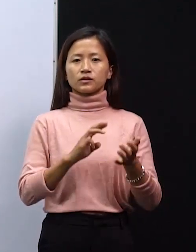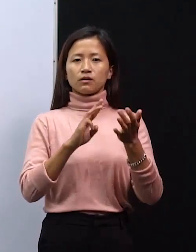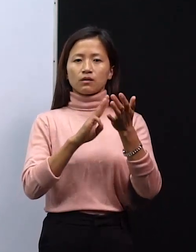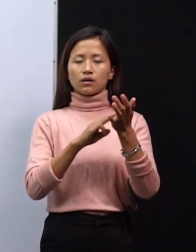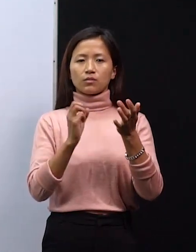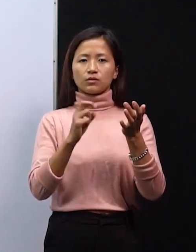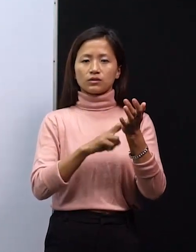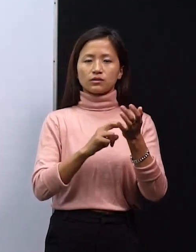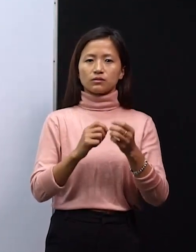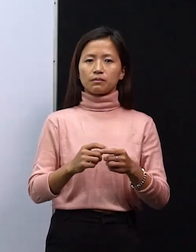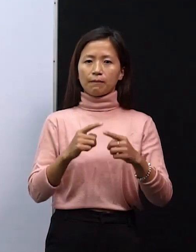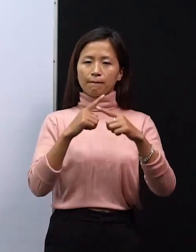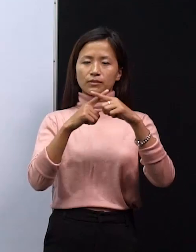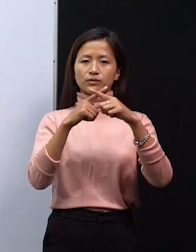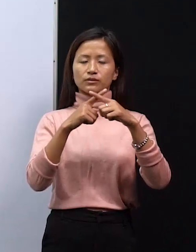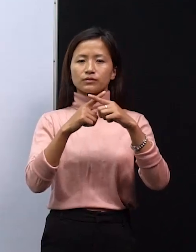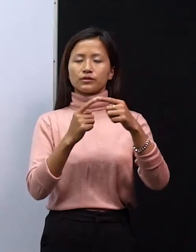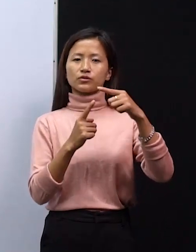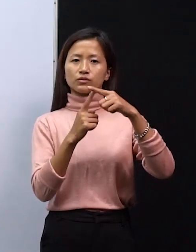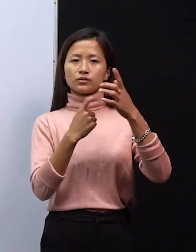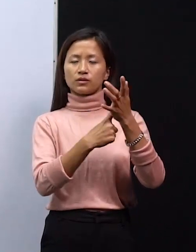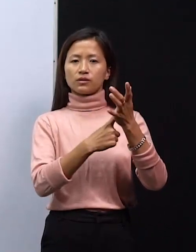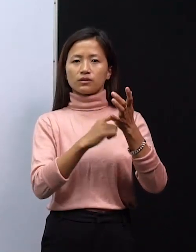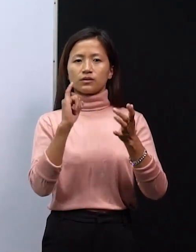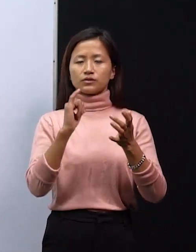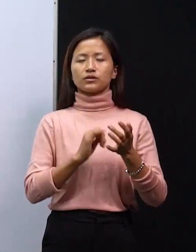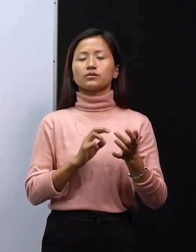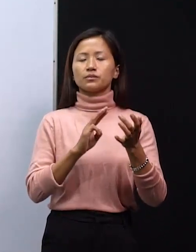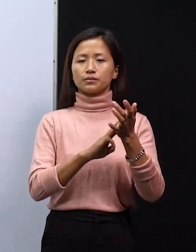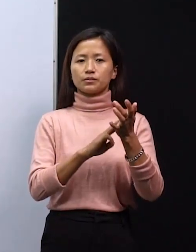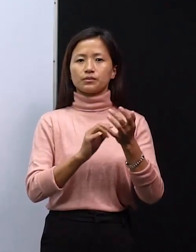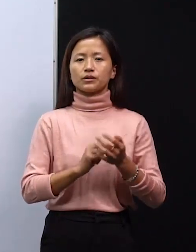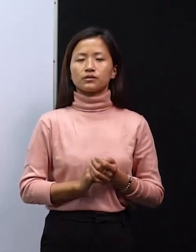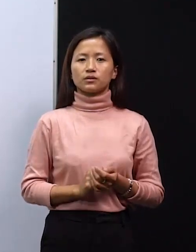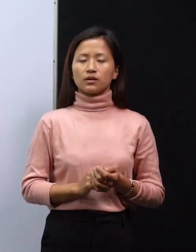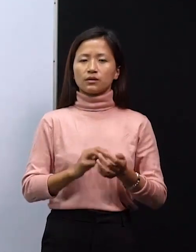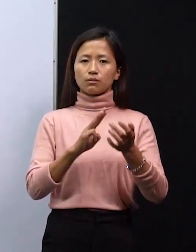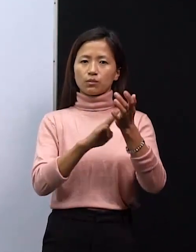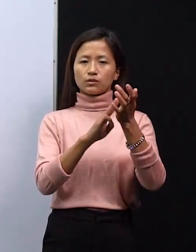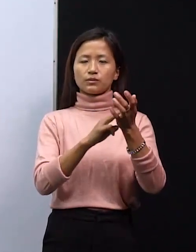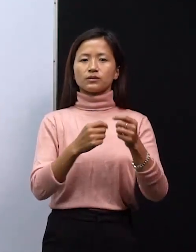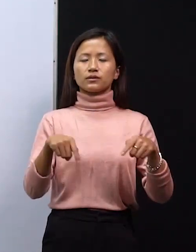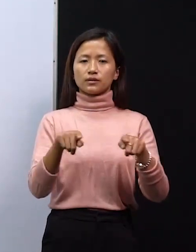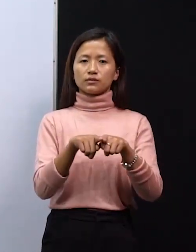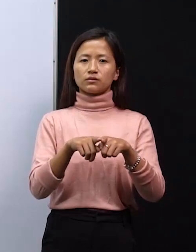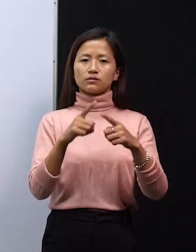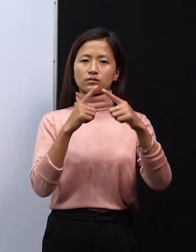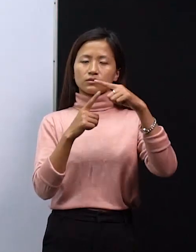is being multiplied with a trinomial, monomial and a trinomial, monomial and a trinomial. Alright? The same thing